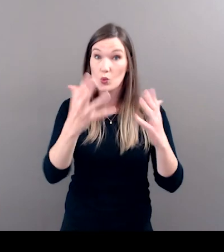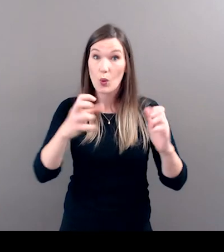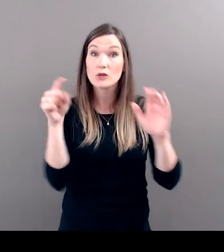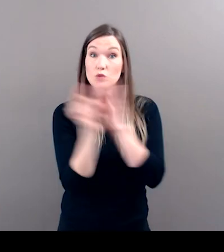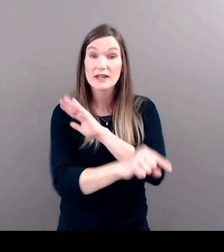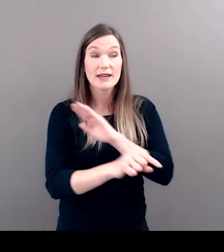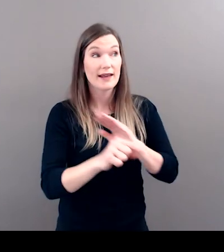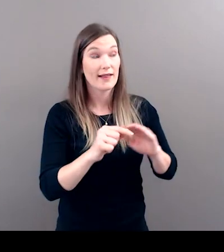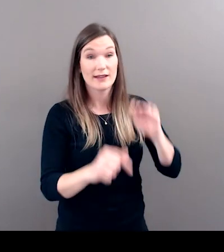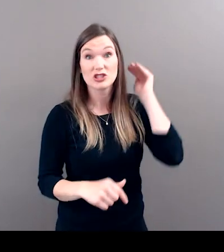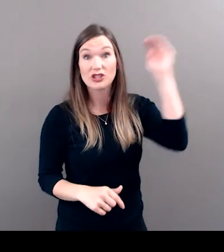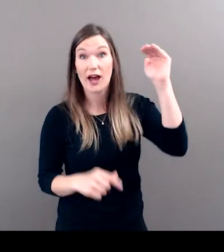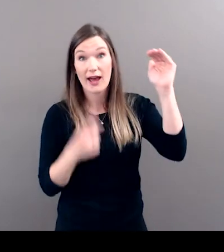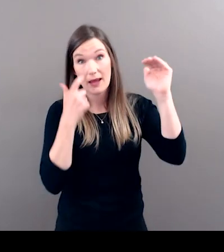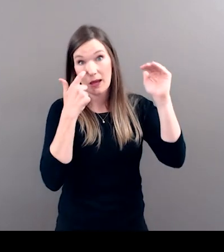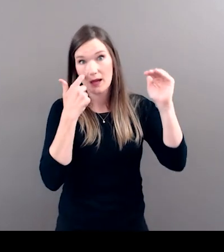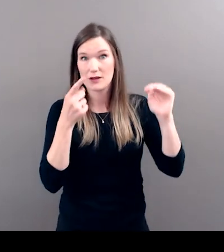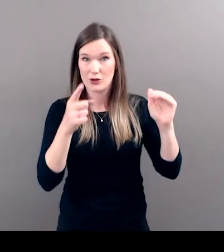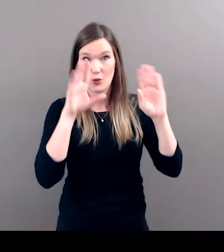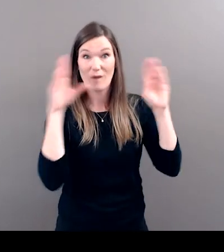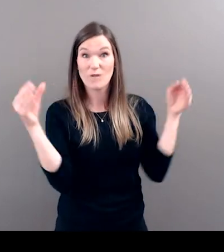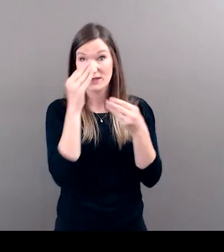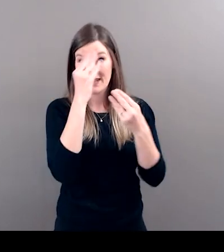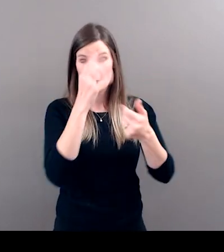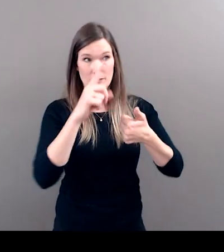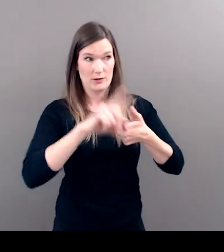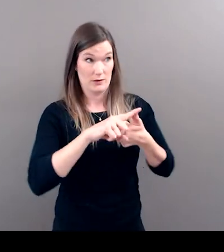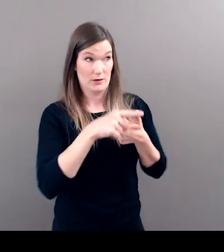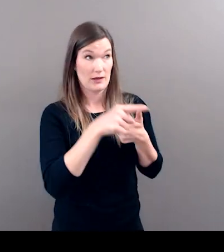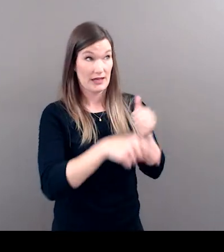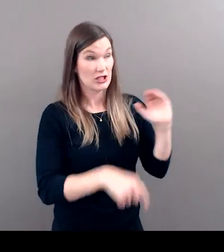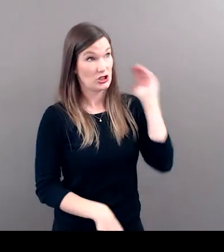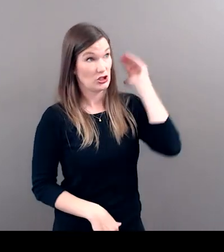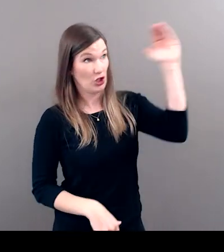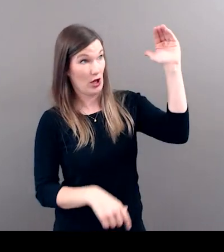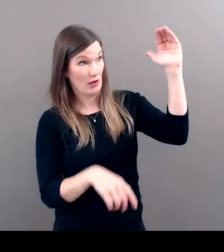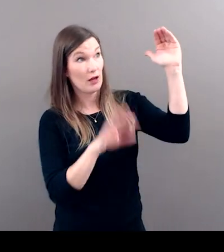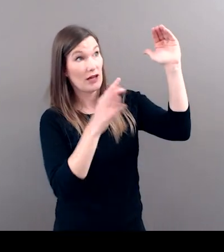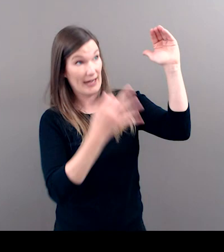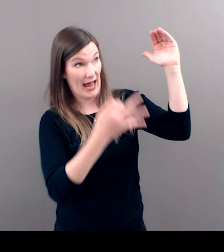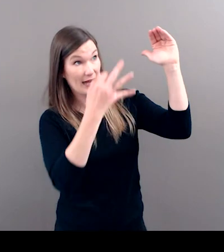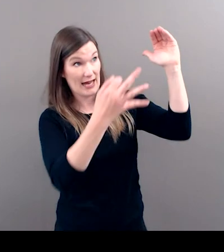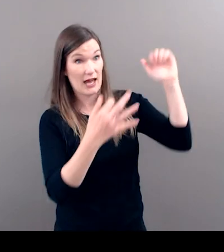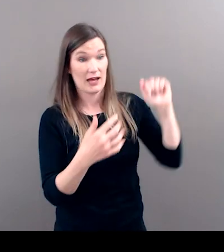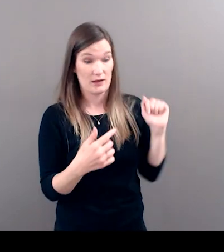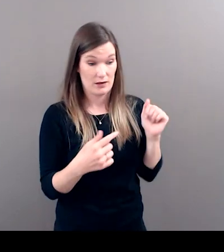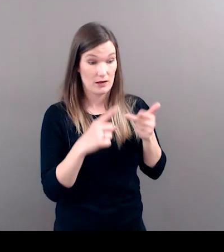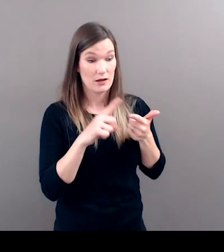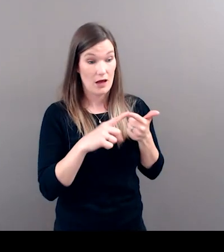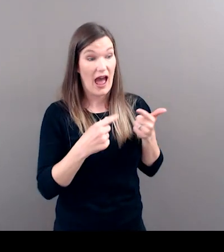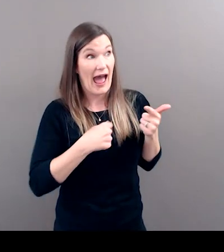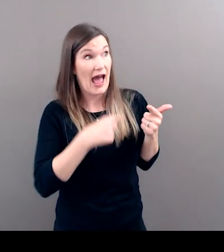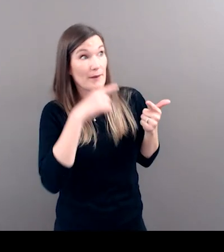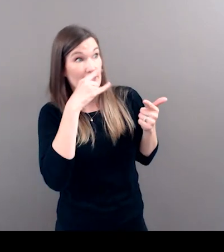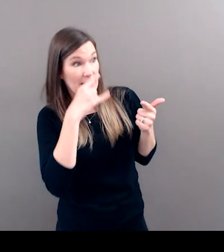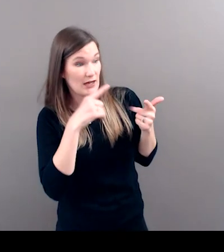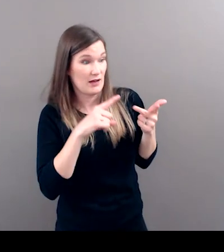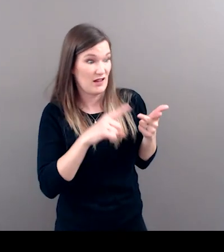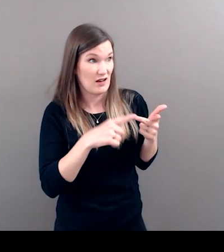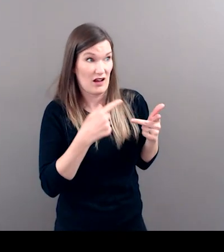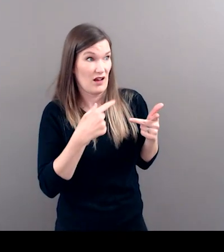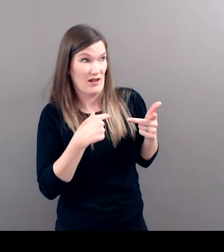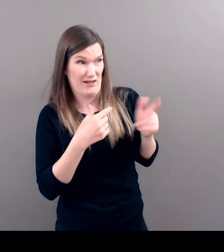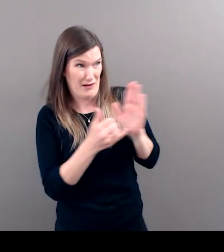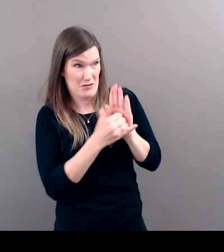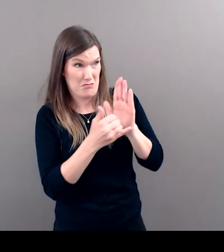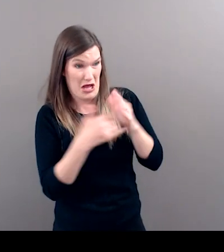this guy's 9 feet, he's just tall, I'm a little kid, this don't make any sense. God, what do you see? Oh, I see something. I'm so much bigger than him.